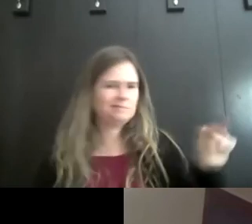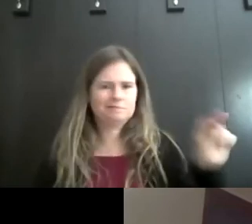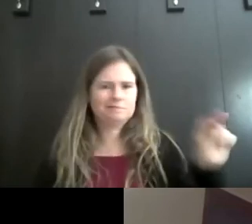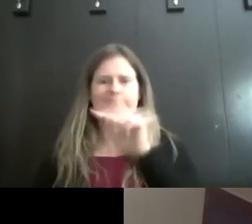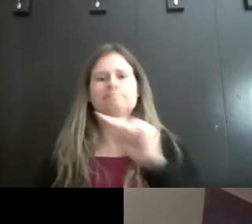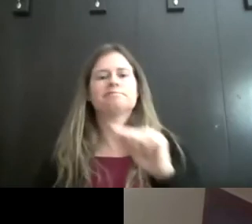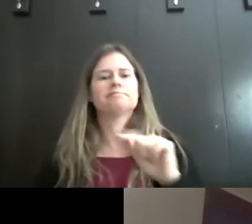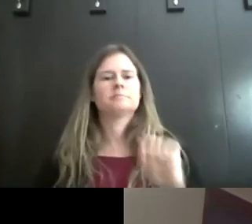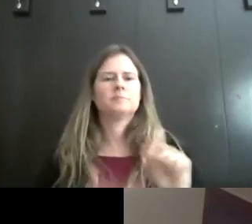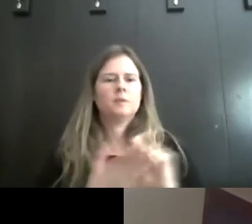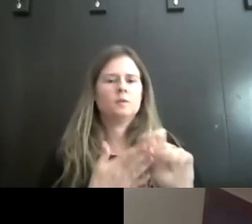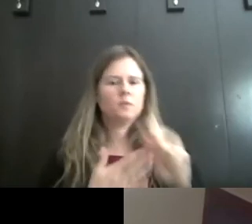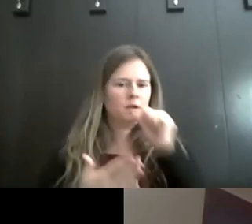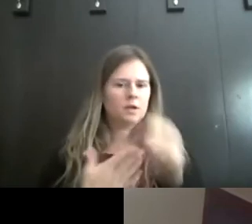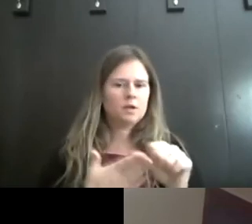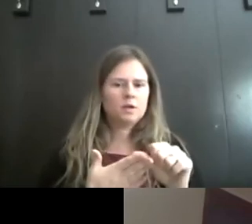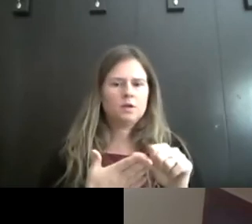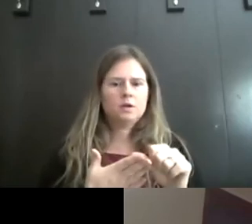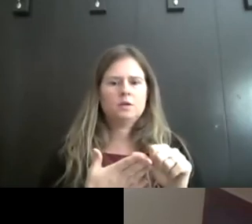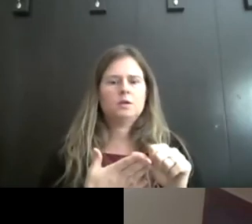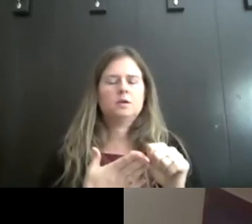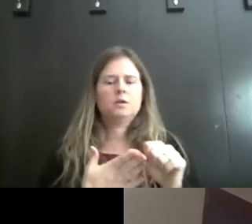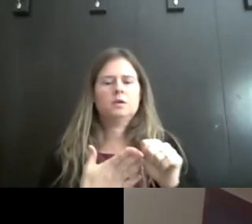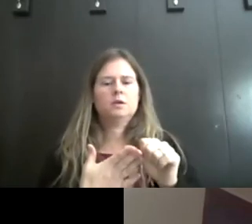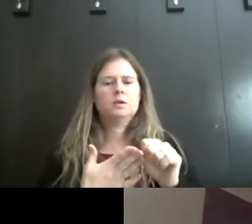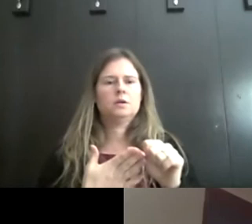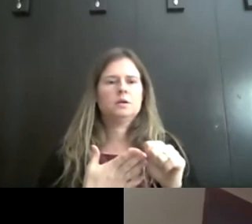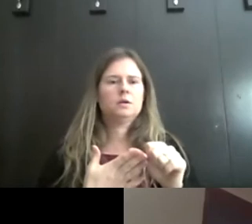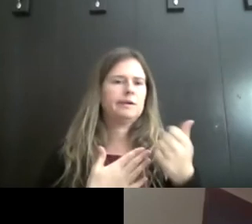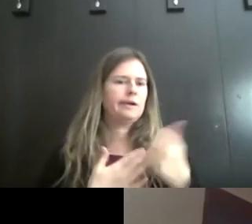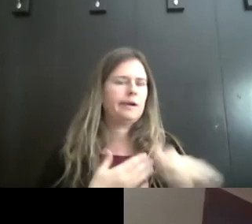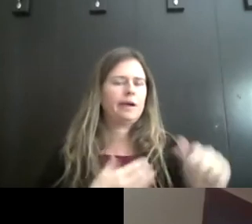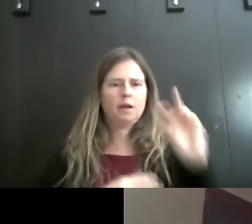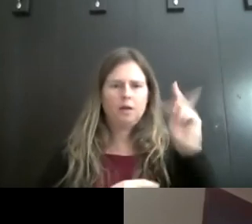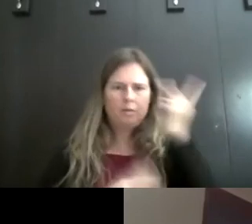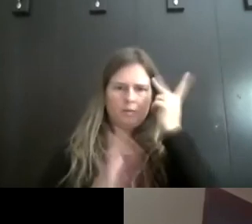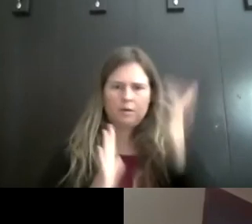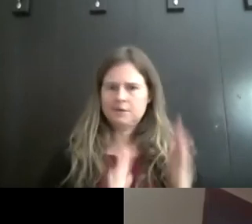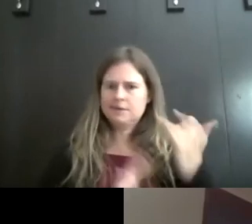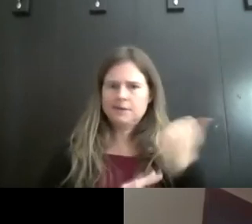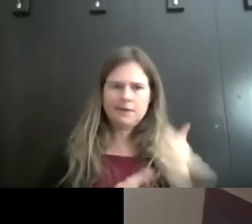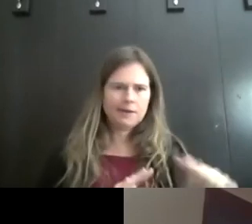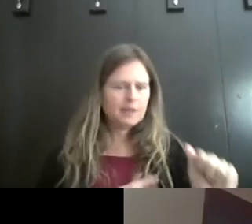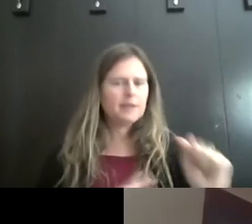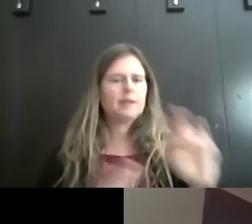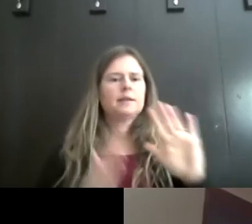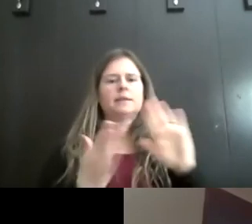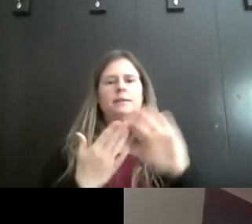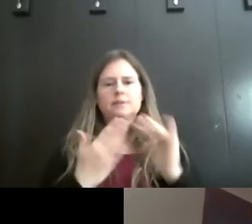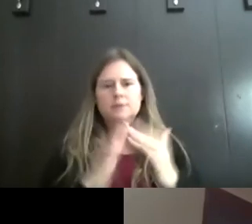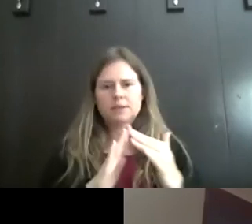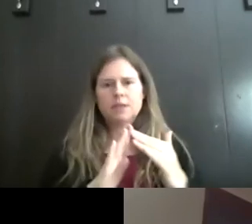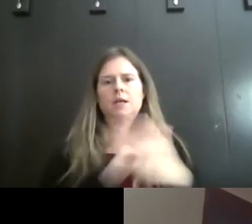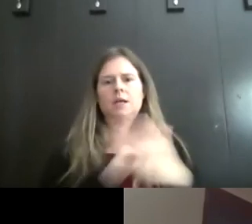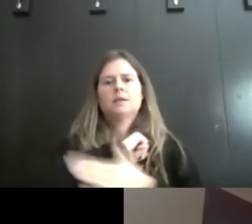So anyone can write to any congressperson, any senator, any politician, city, county, state, federal,